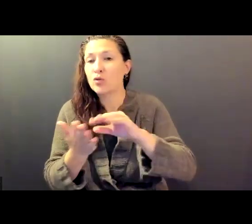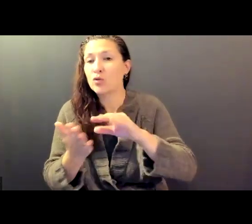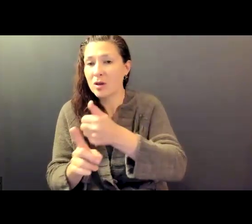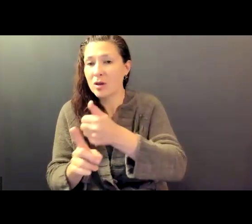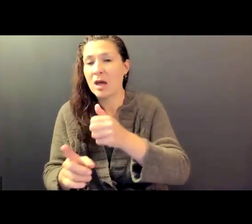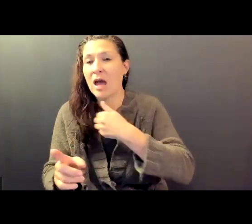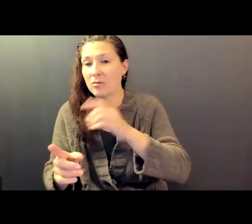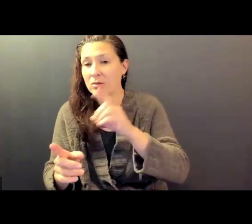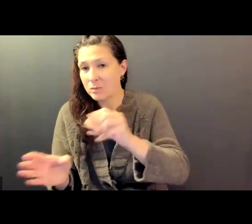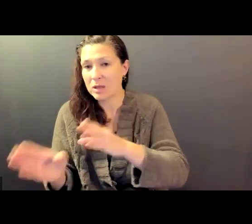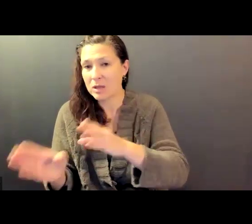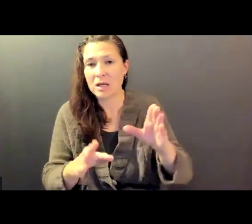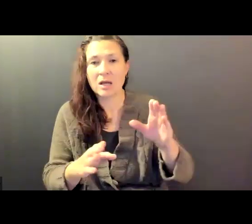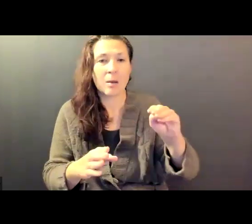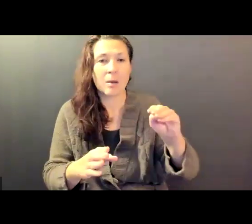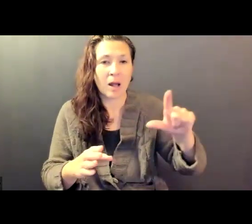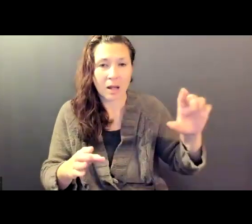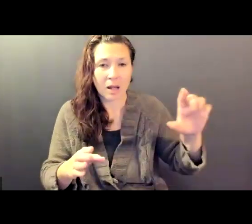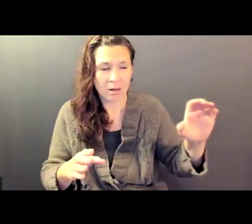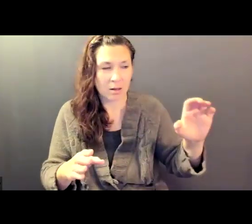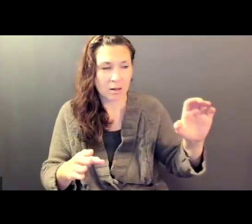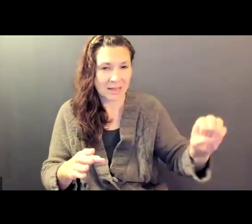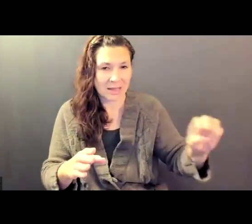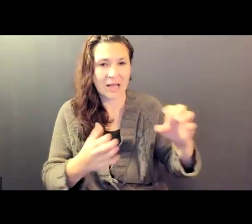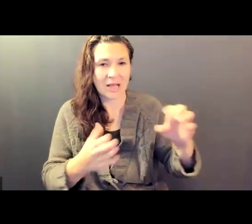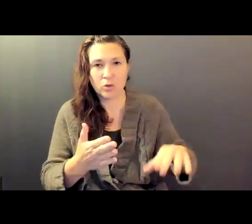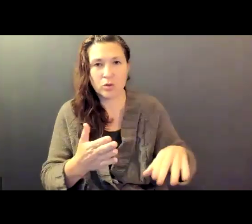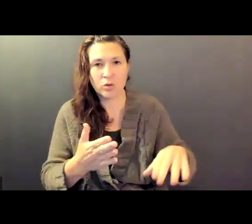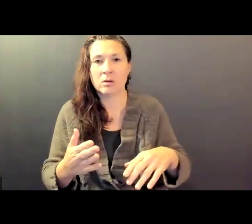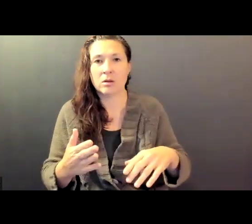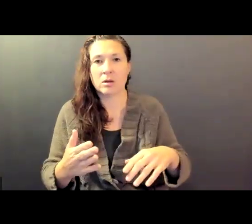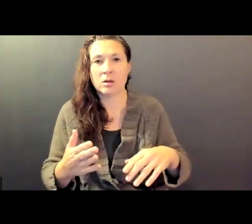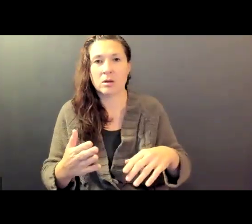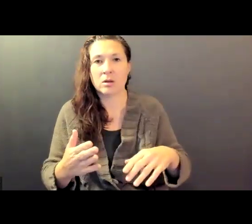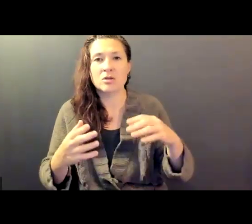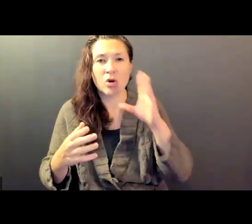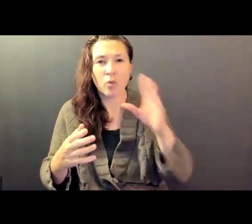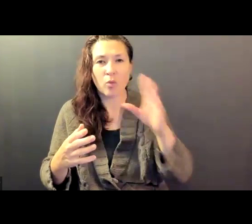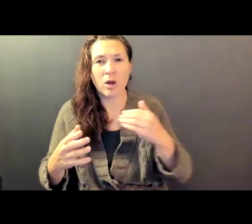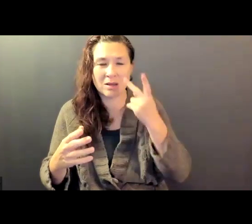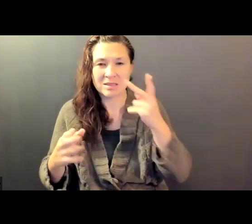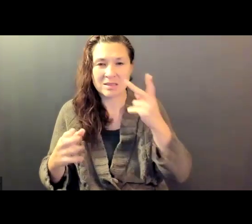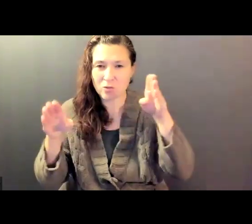to be a 5-year shift. So I'm here to give you an update on what we're doing this year and next year.